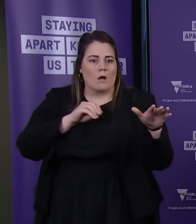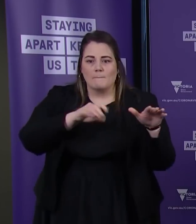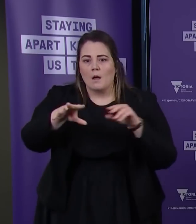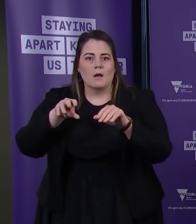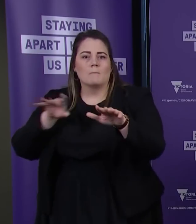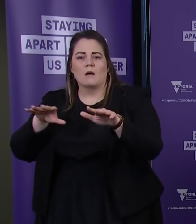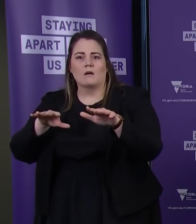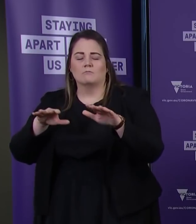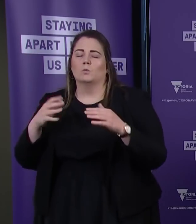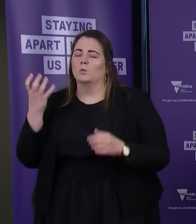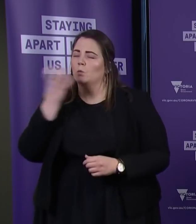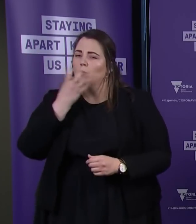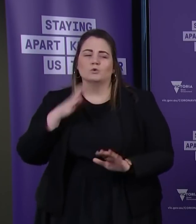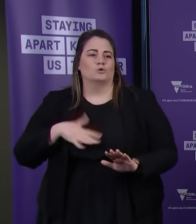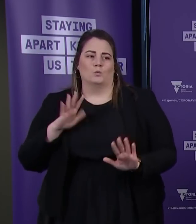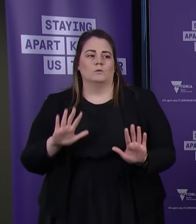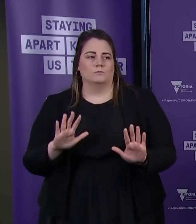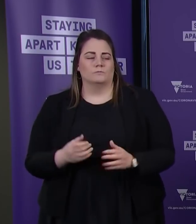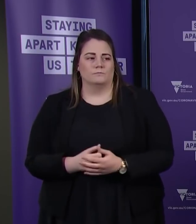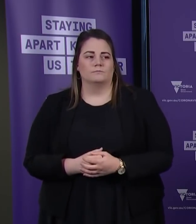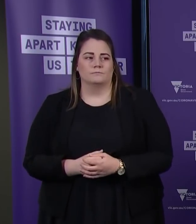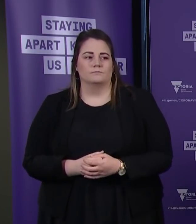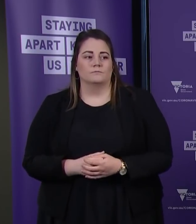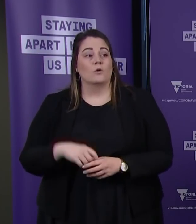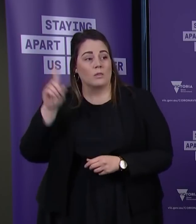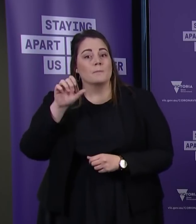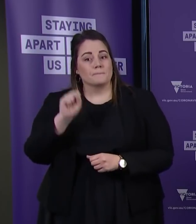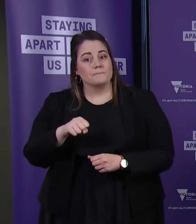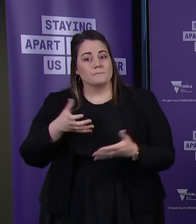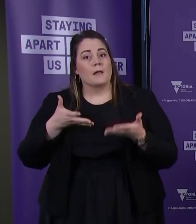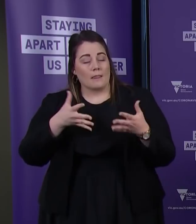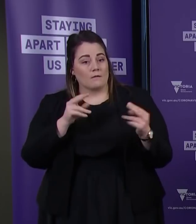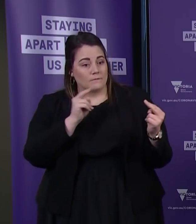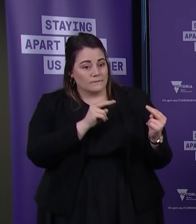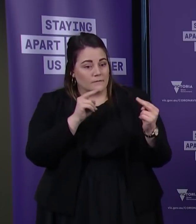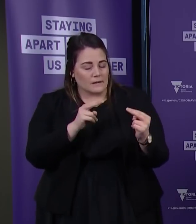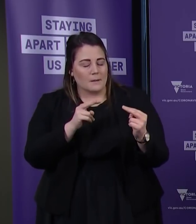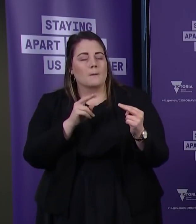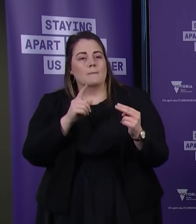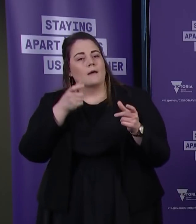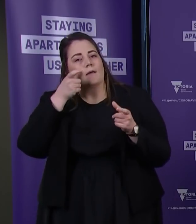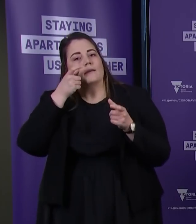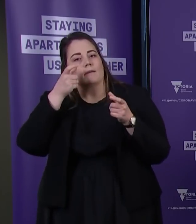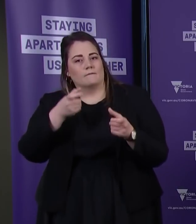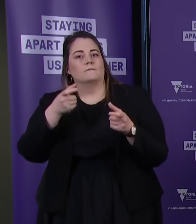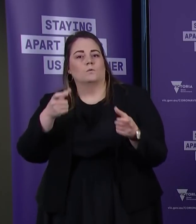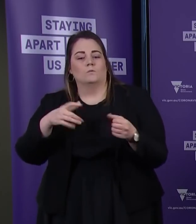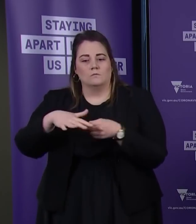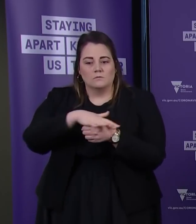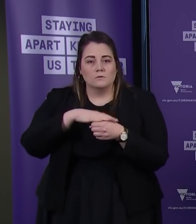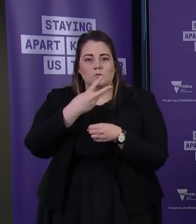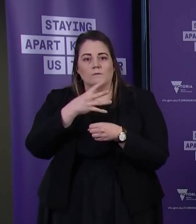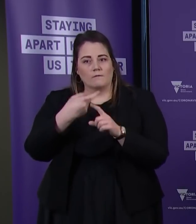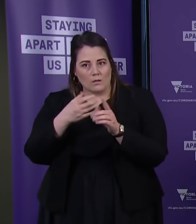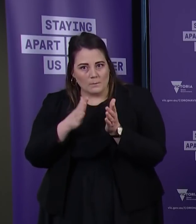right across Melbourne. So that's an appropriate small step to take. But if we didn't think that it could be done, we wouldn't